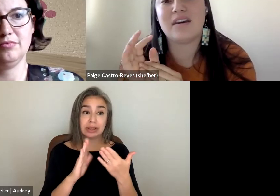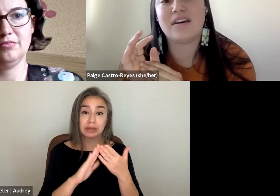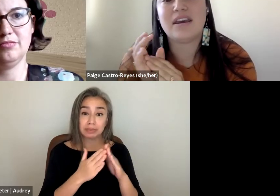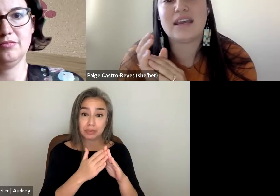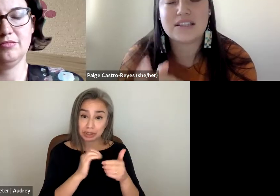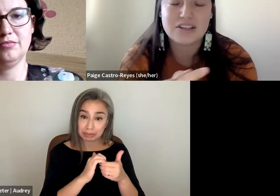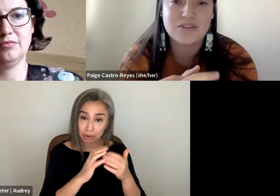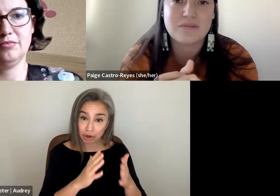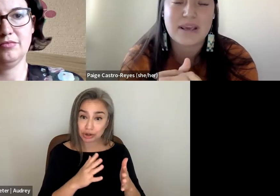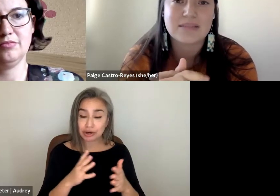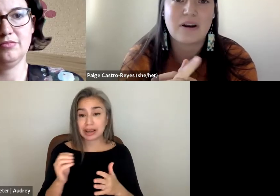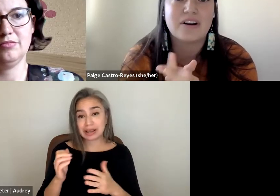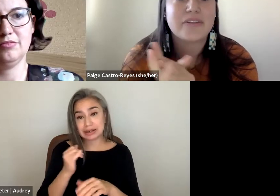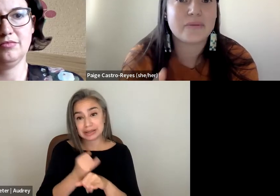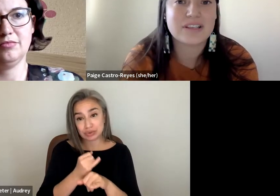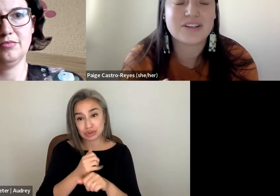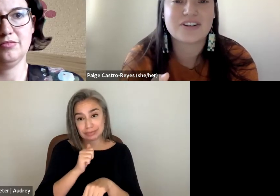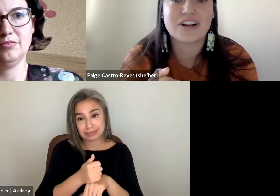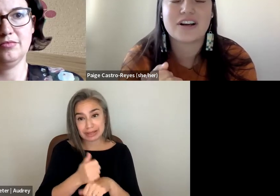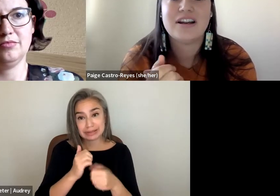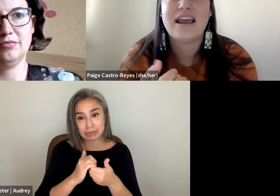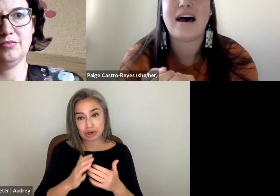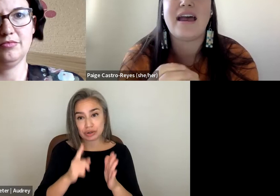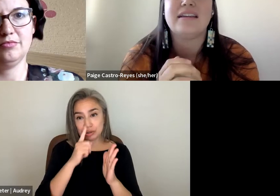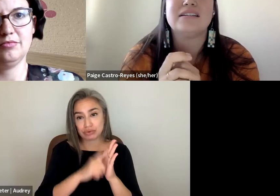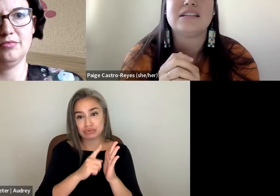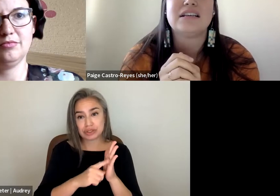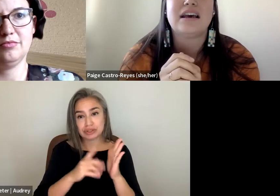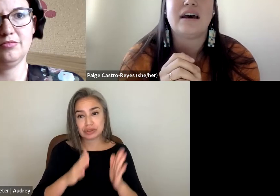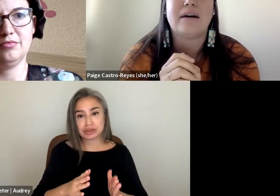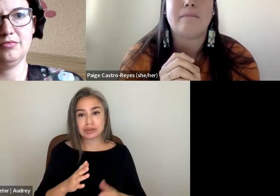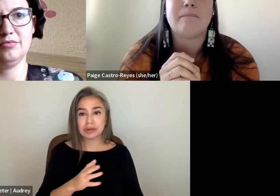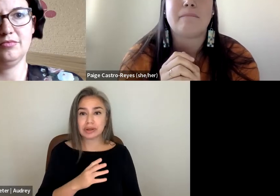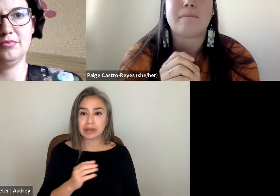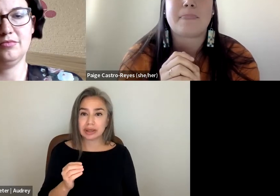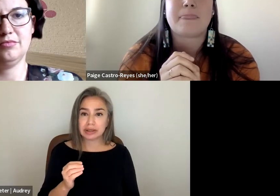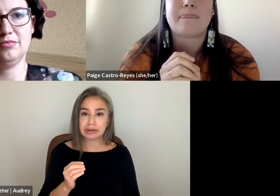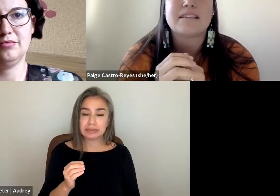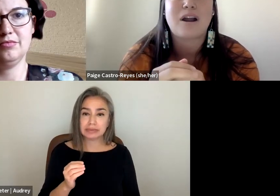and the institution-based partner, the researcher. And